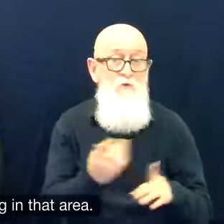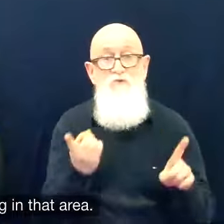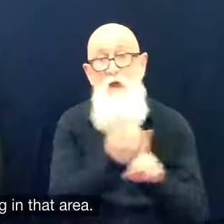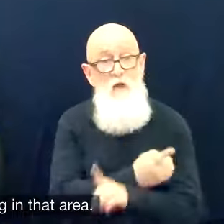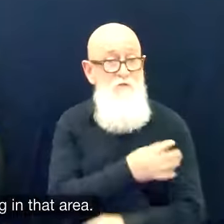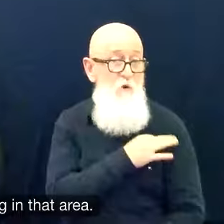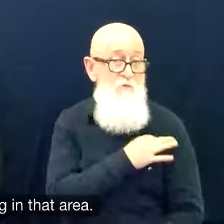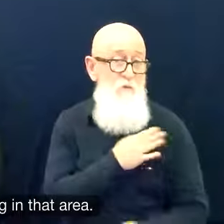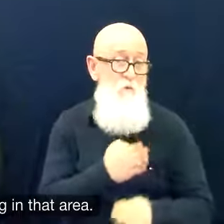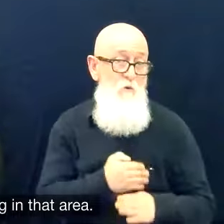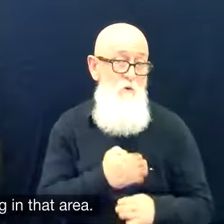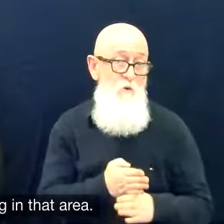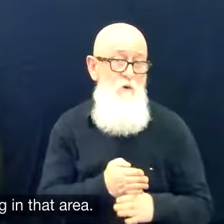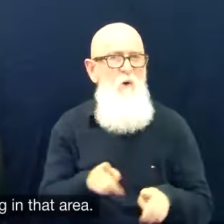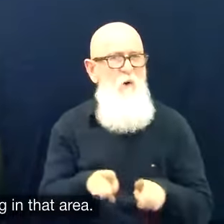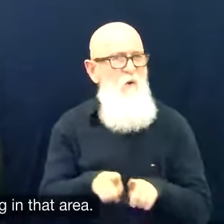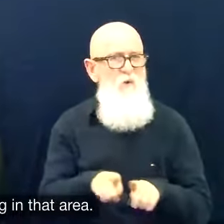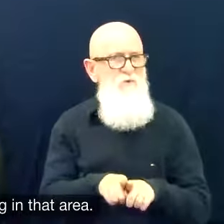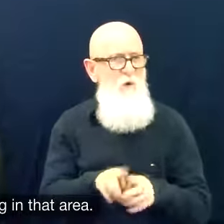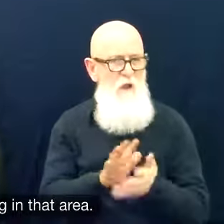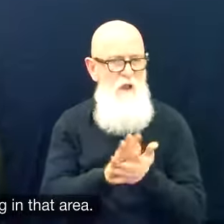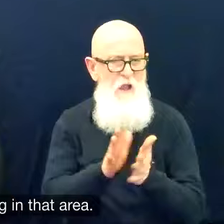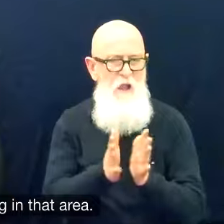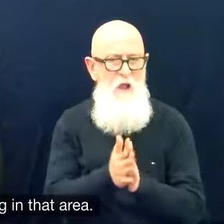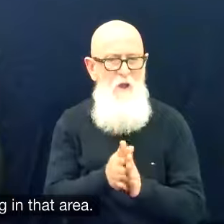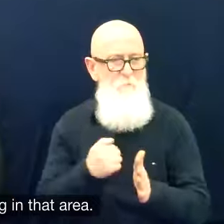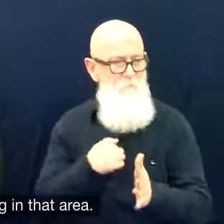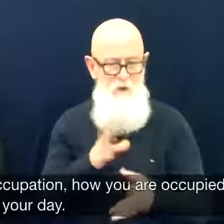covers occupation, how you are occupied during your day.